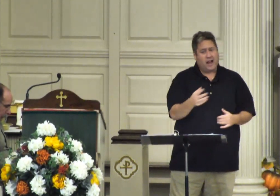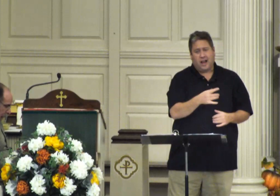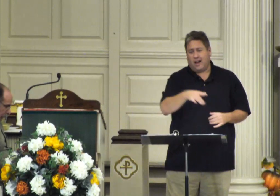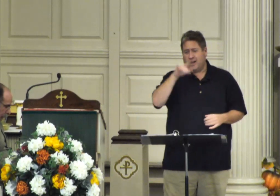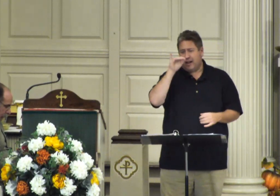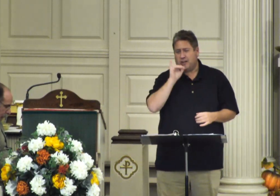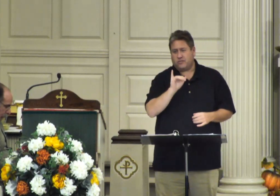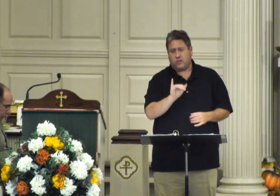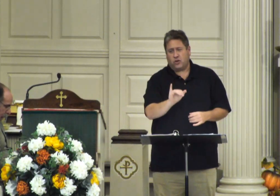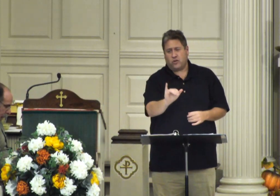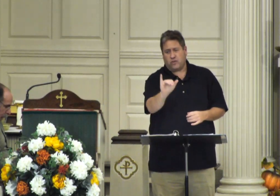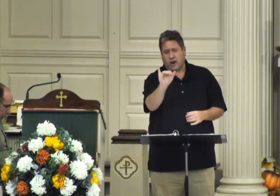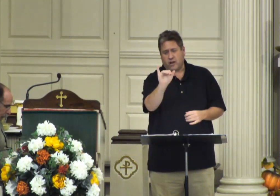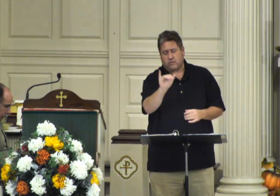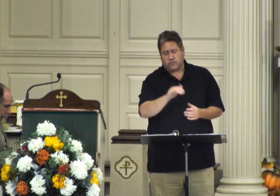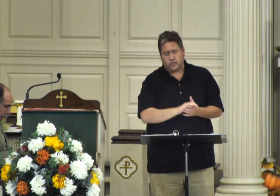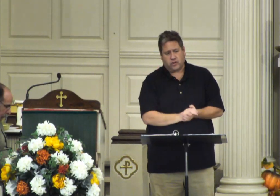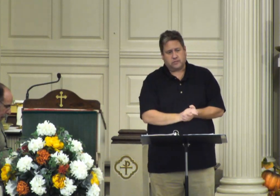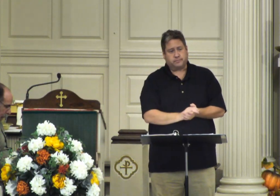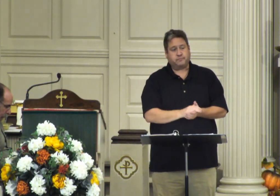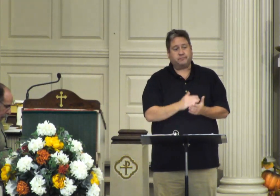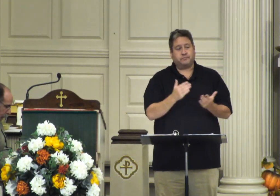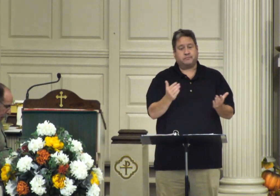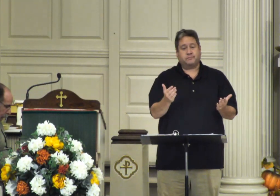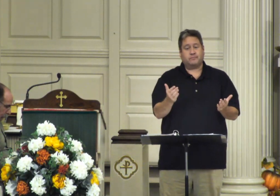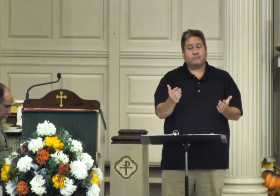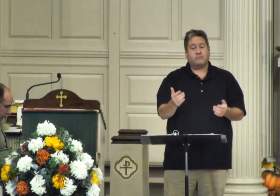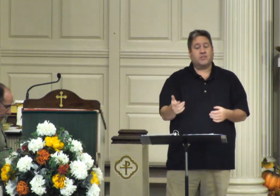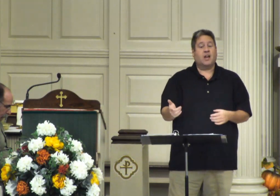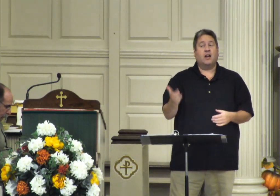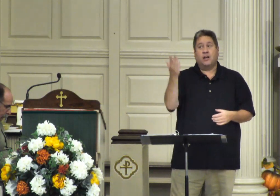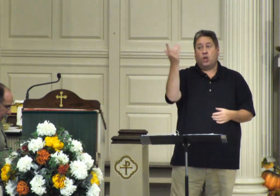both now and forever.